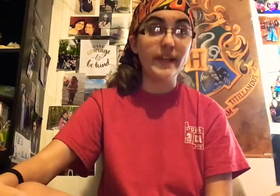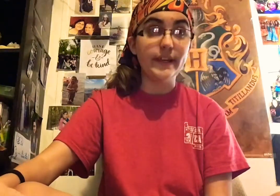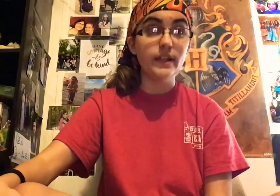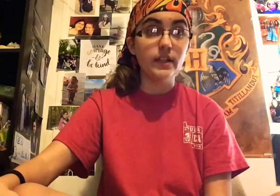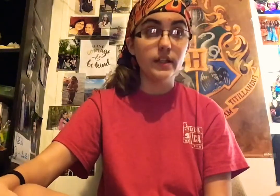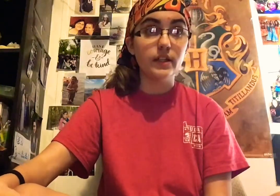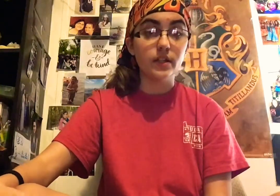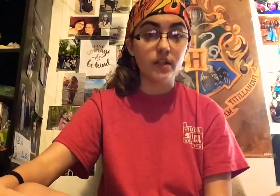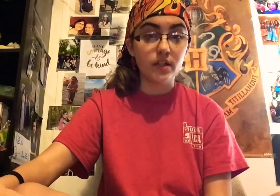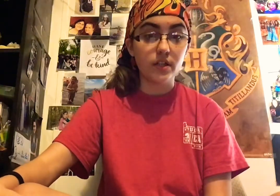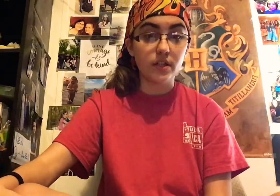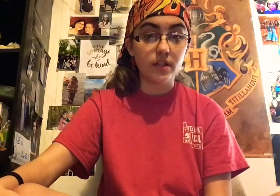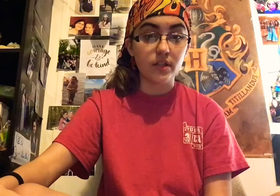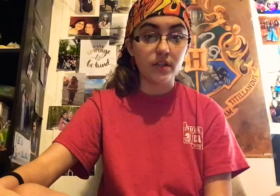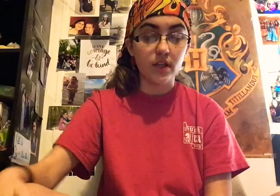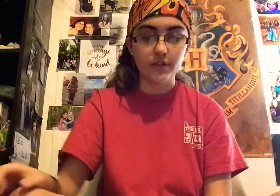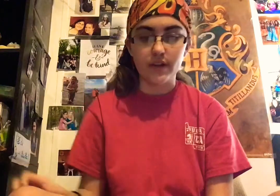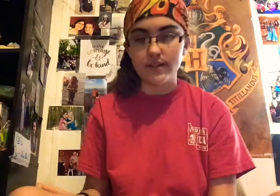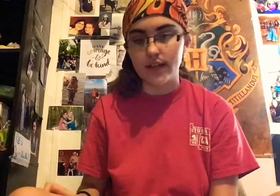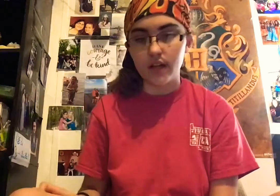Read. I'll do that in a second.